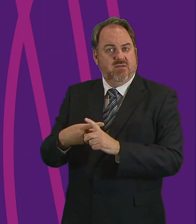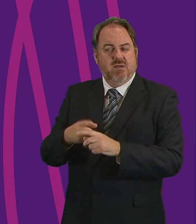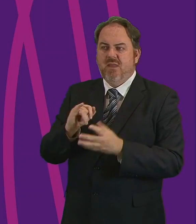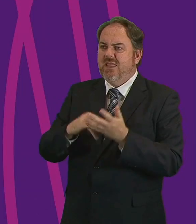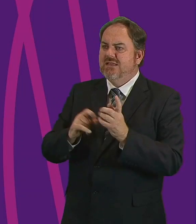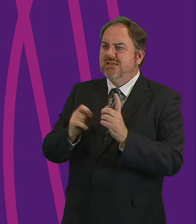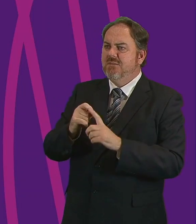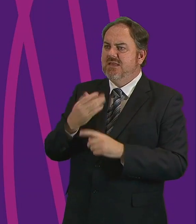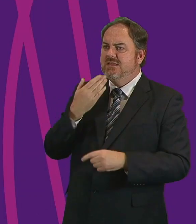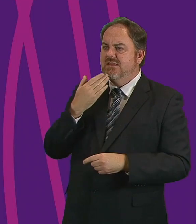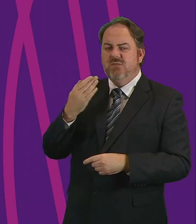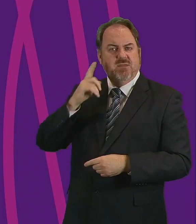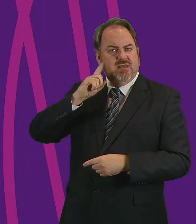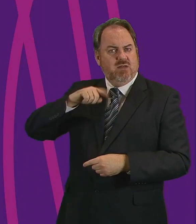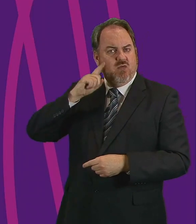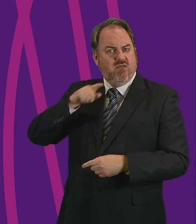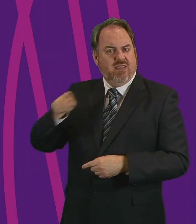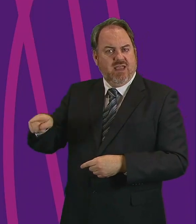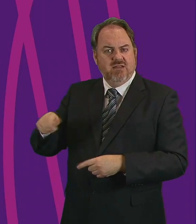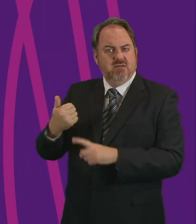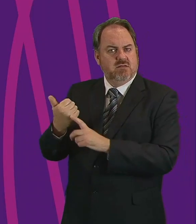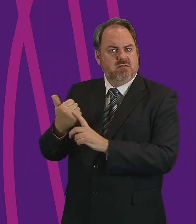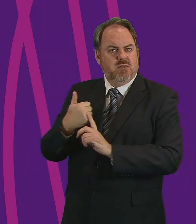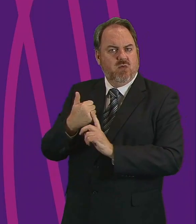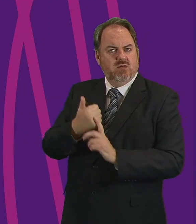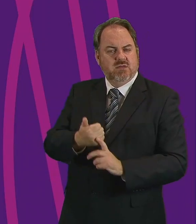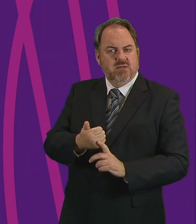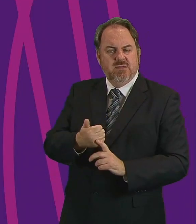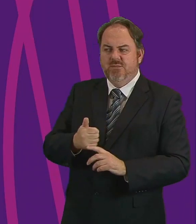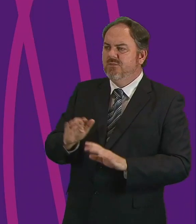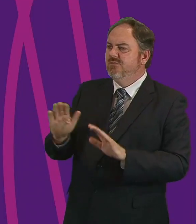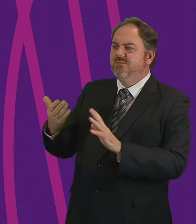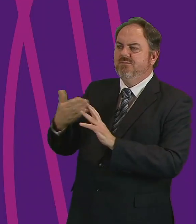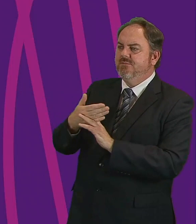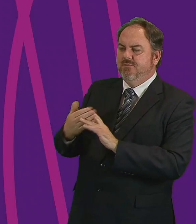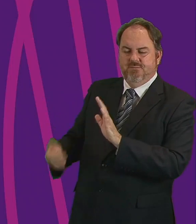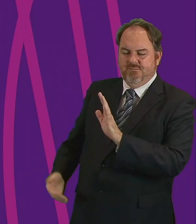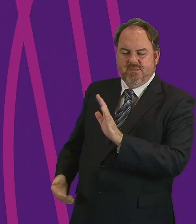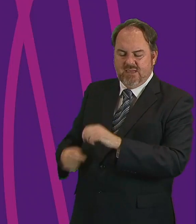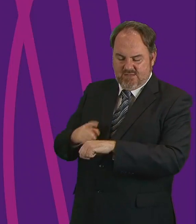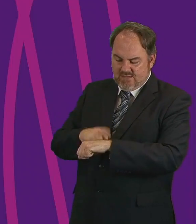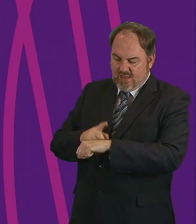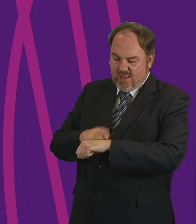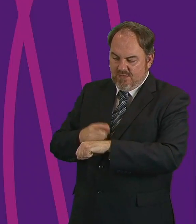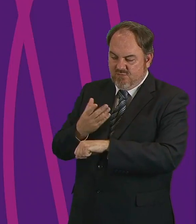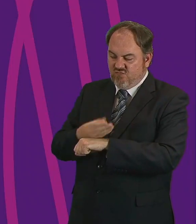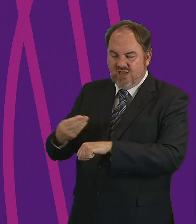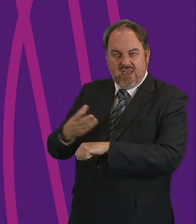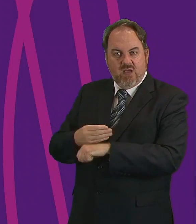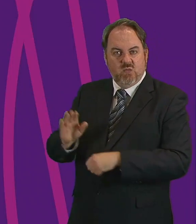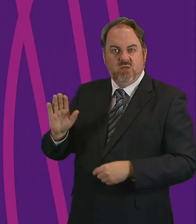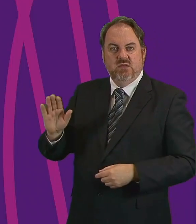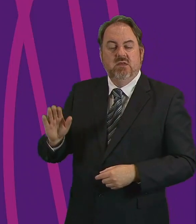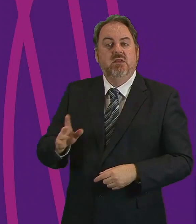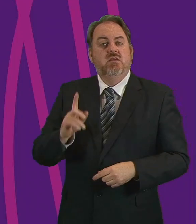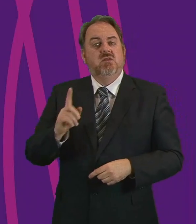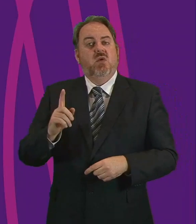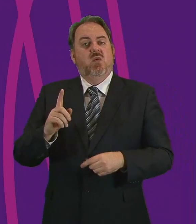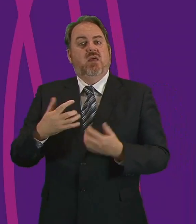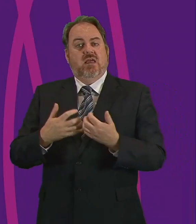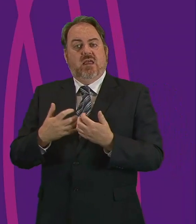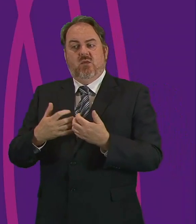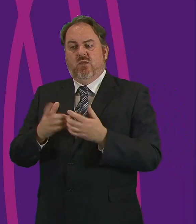turning their backs on that support. I need to make some progress. The Chartered Institute of Taxation